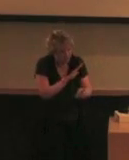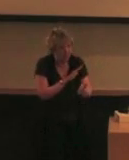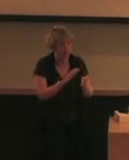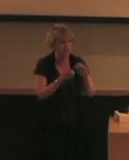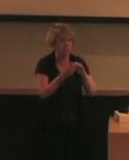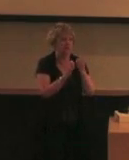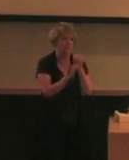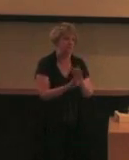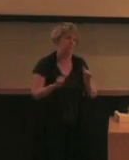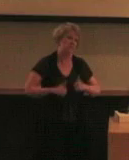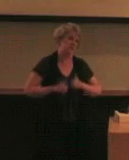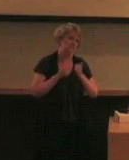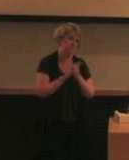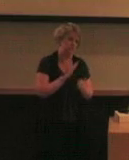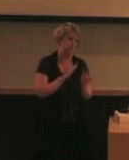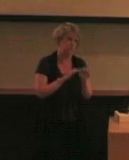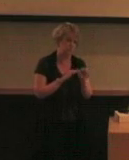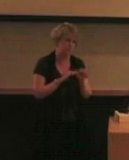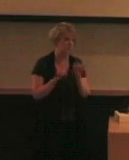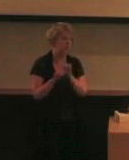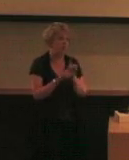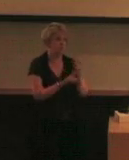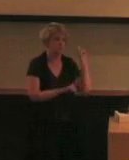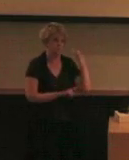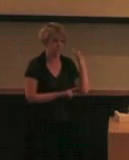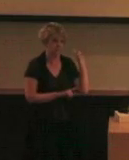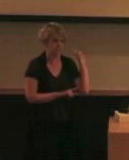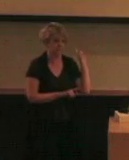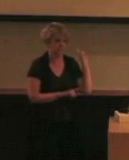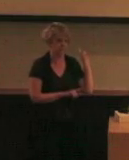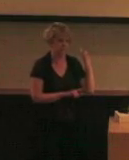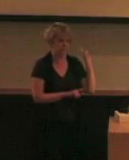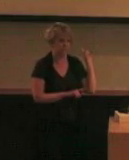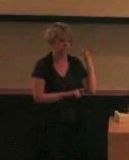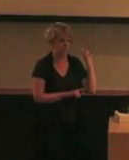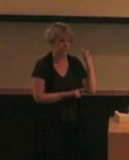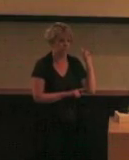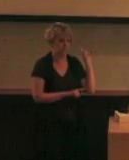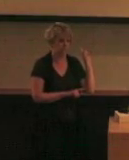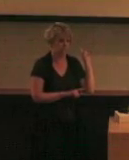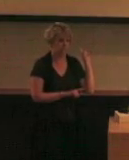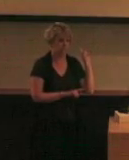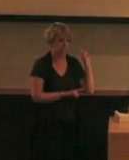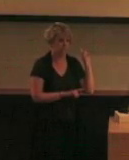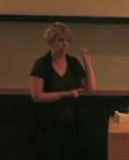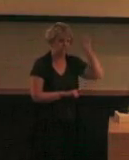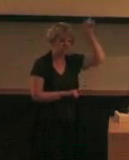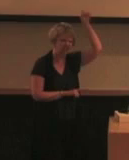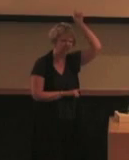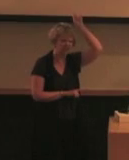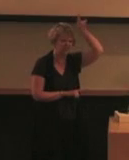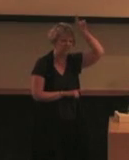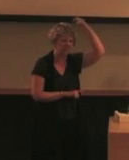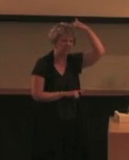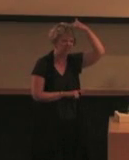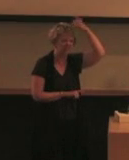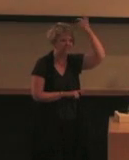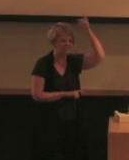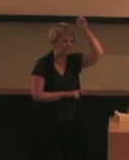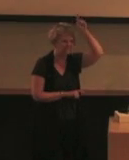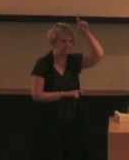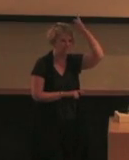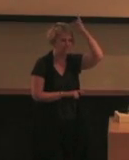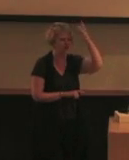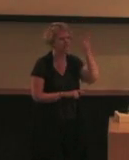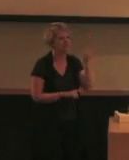with independent living skills. Also with this picture here, person that has a question mark over their head, basically it's